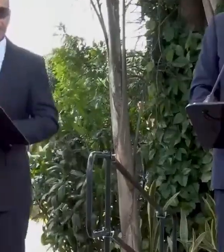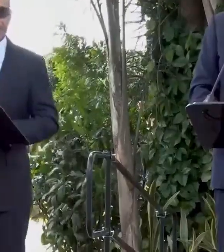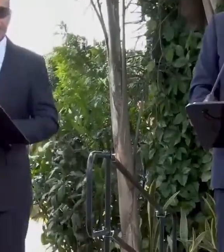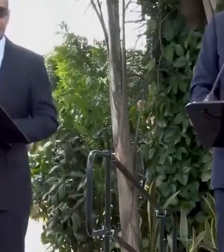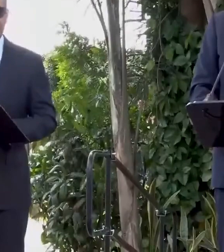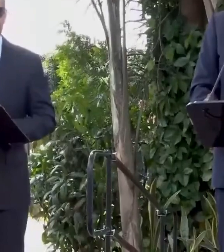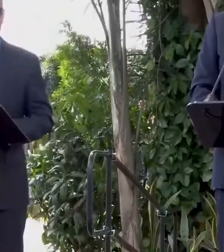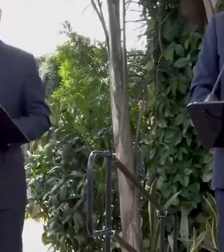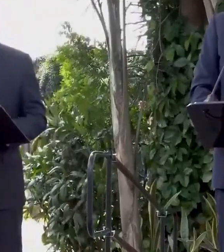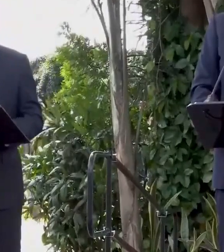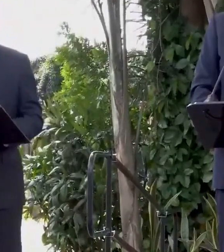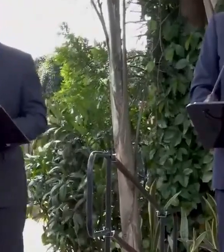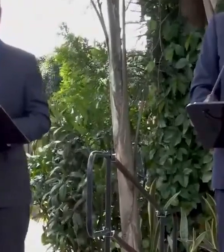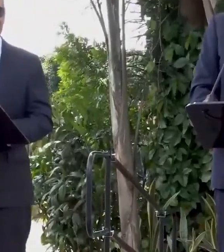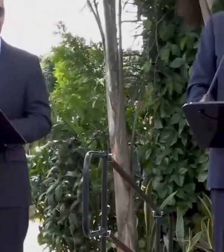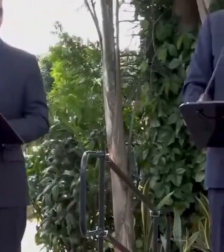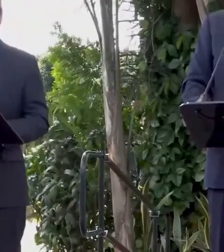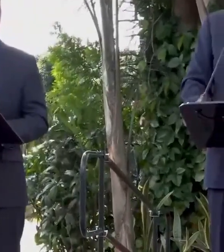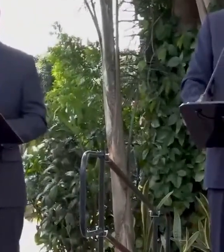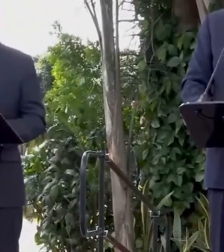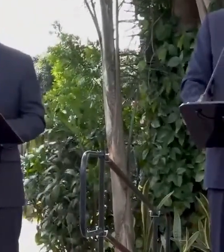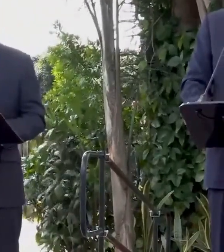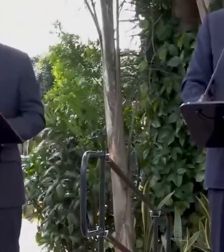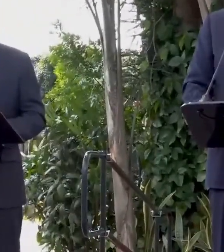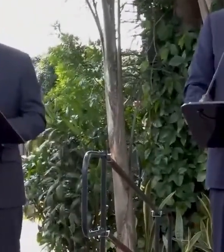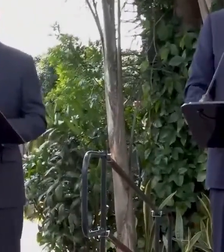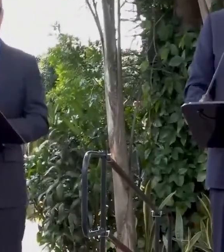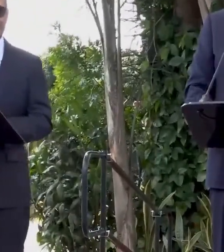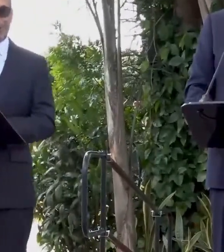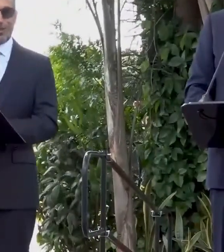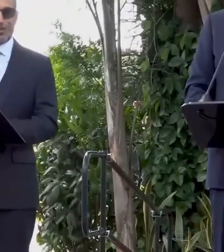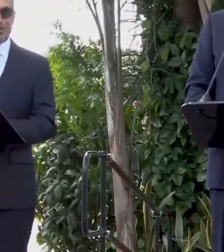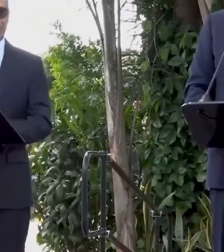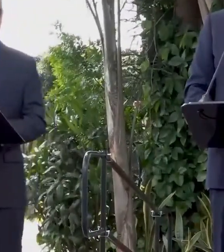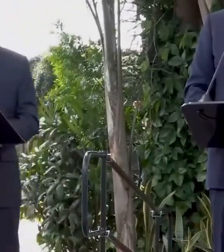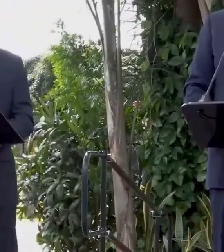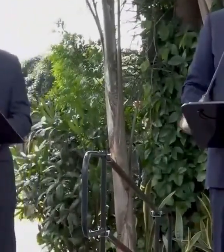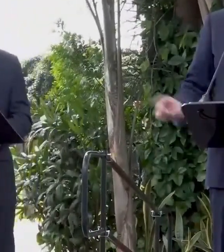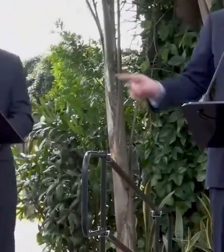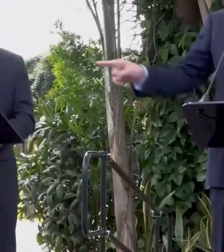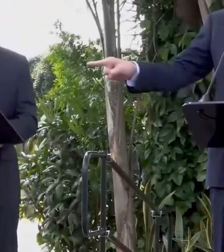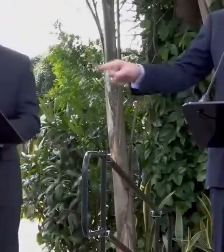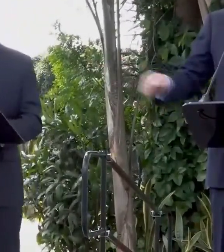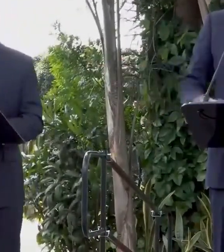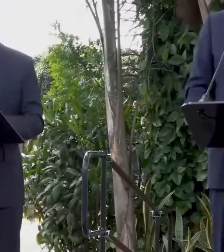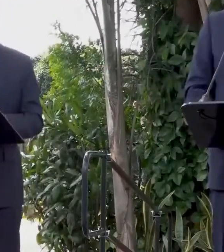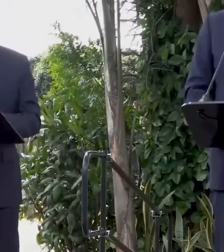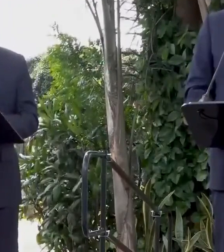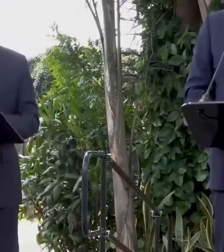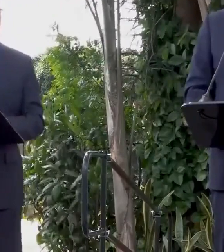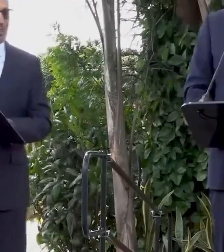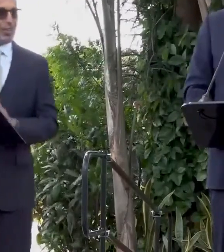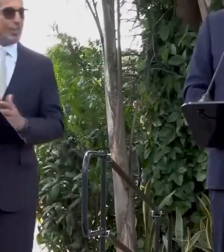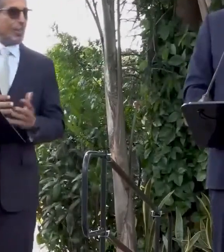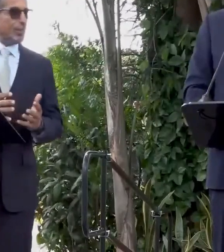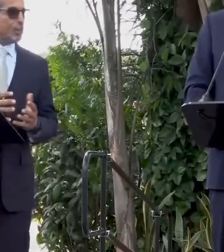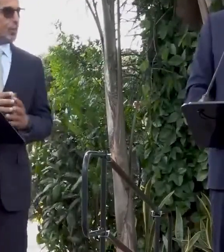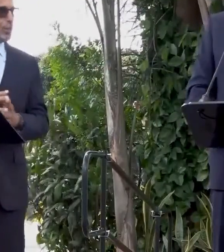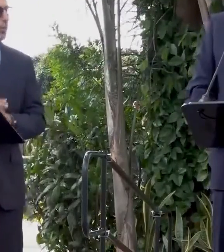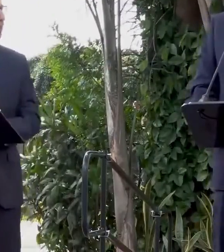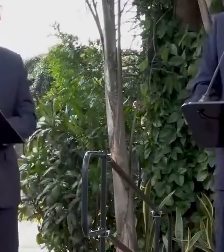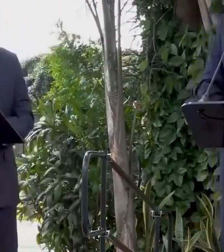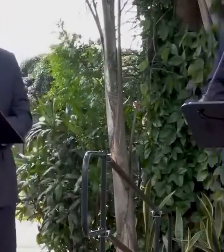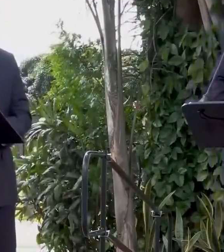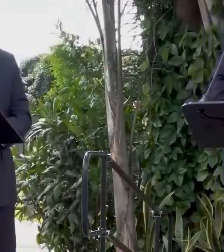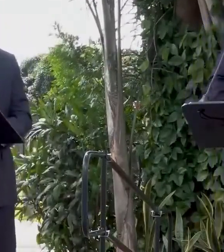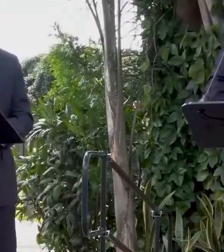I think you could hear my voice, right? Even though the mic is, I don't know if it's working or not. Excellency, it's okay? Excellency, thank